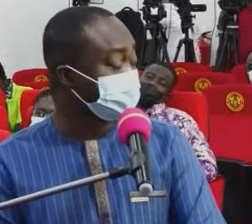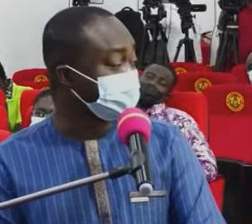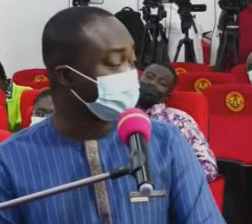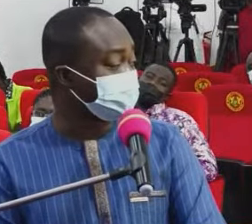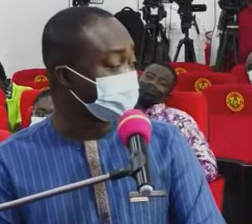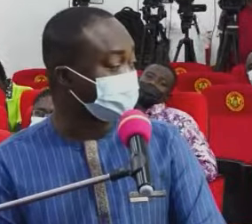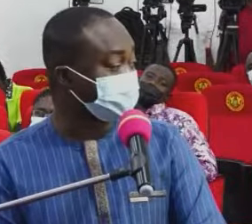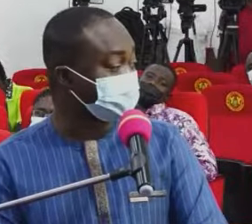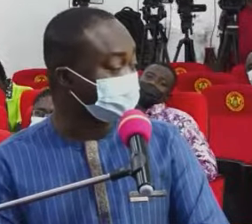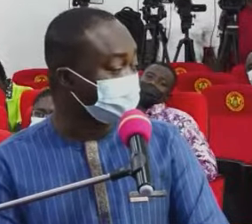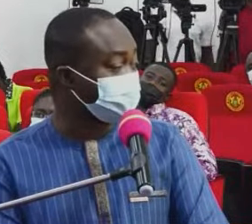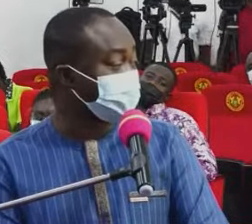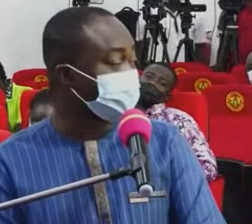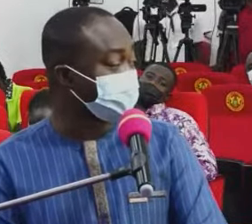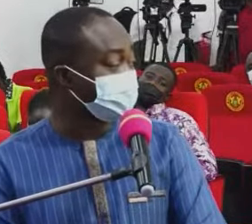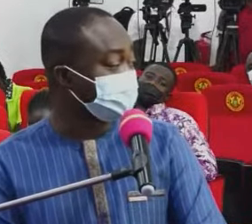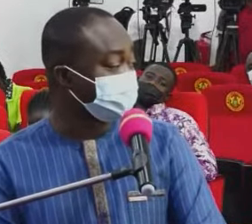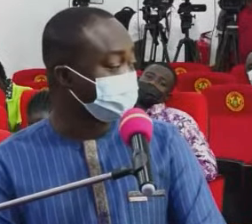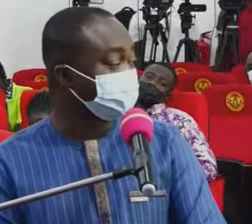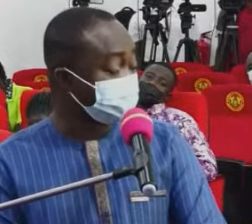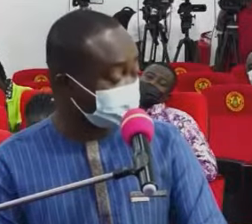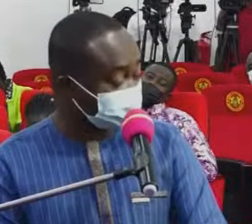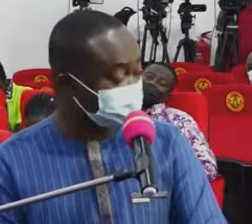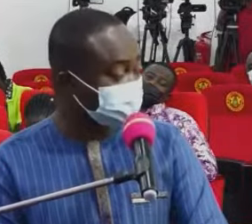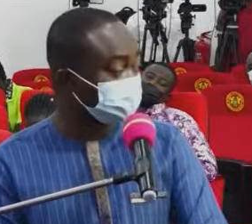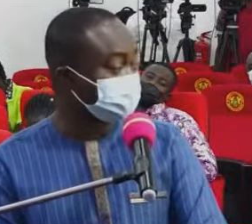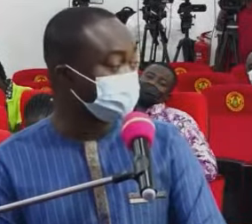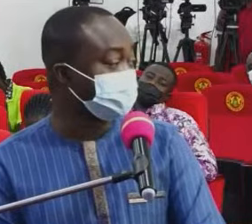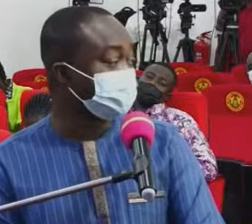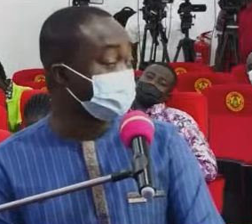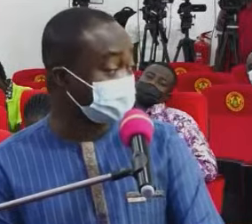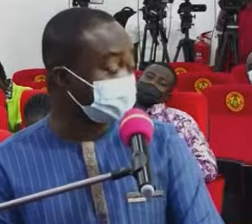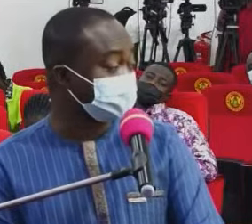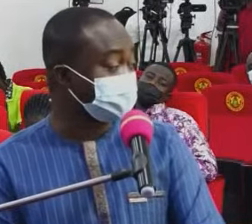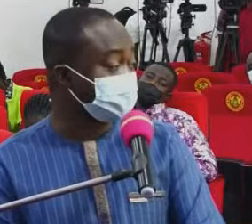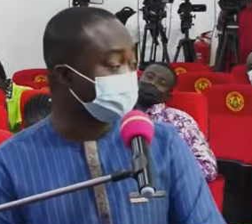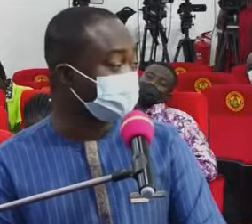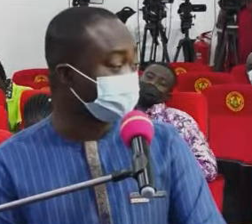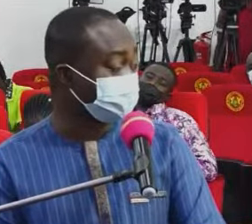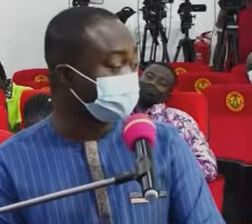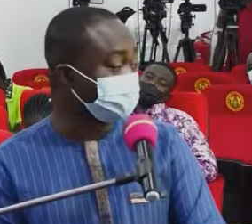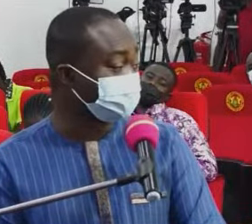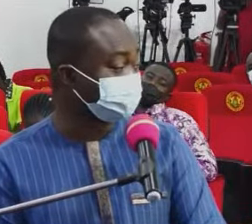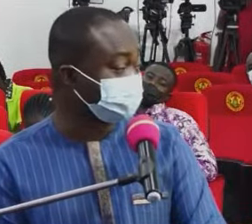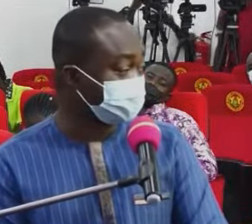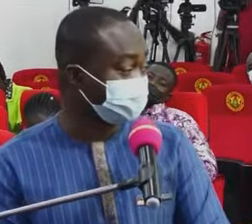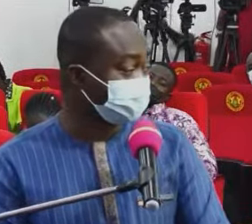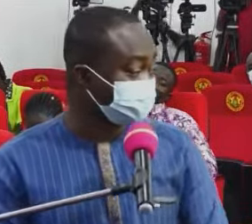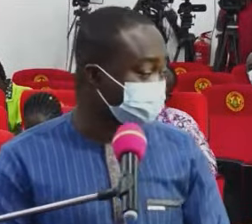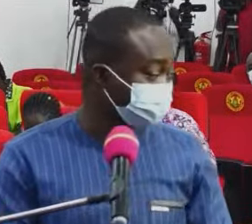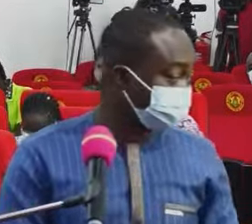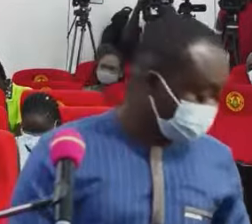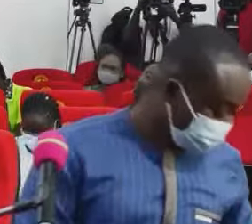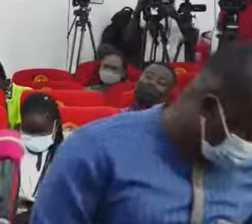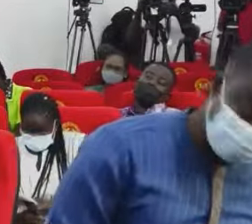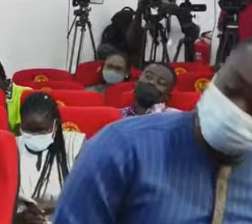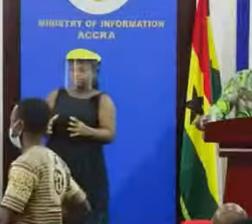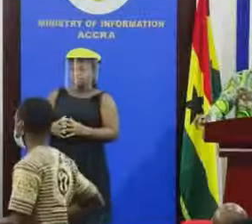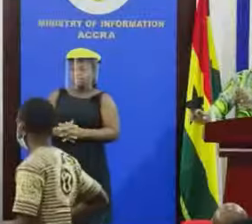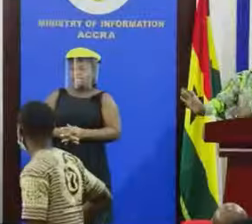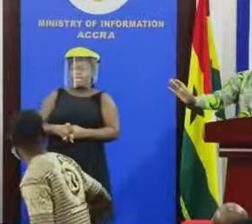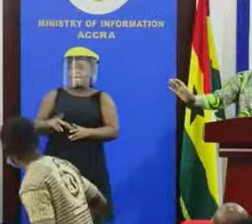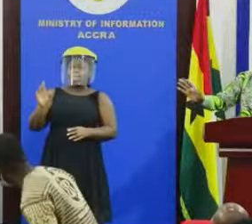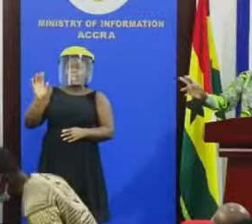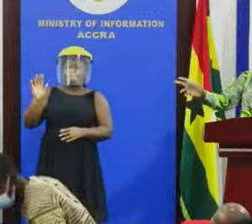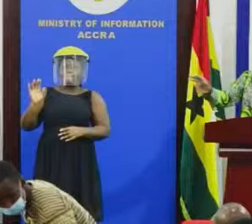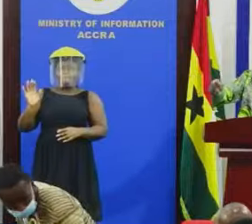these observers going forward. But we are still in contact with the family. Thank you. But I think and we then should explore